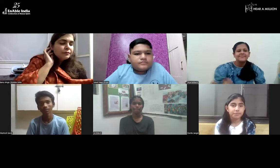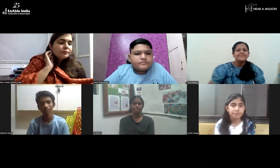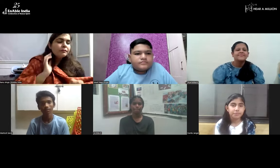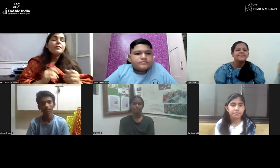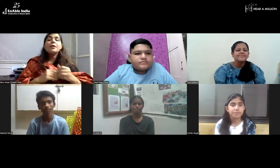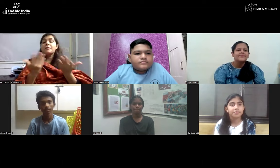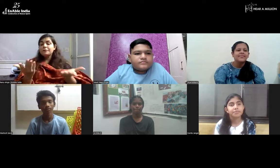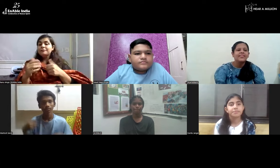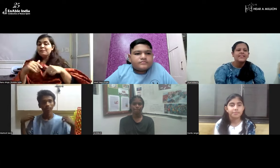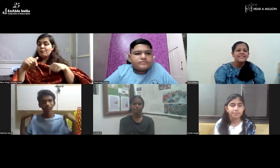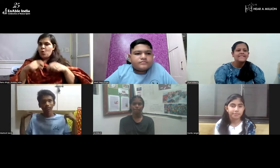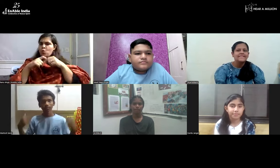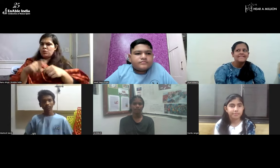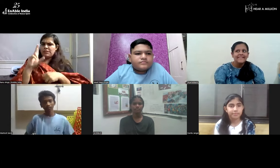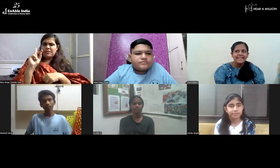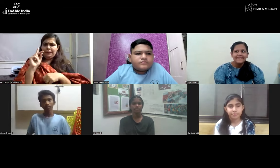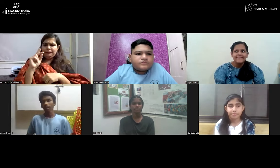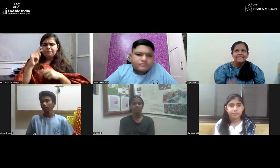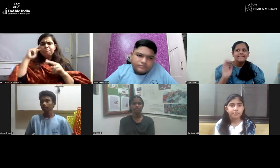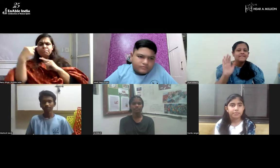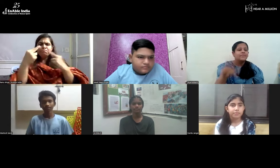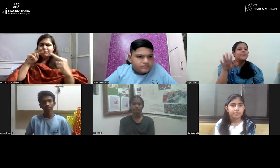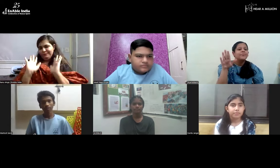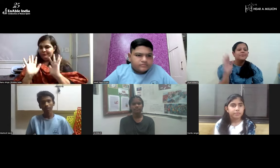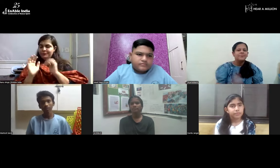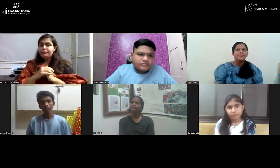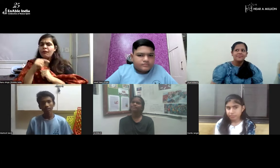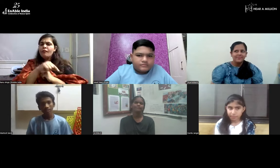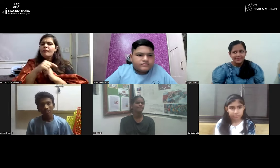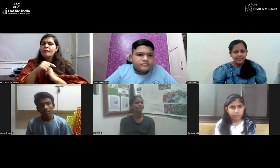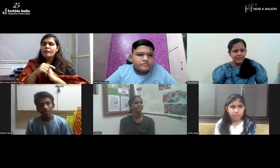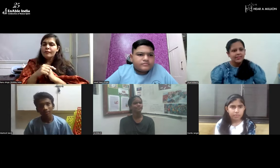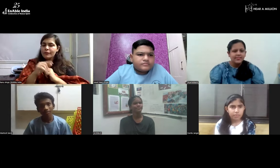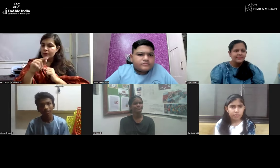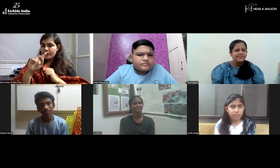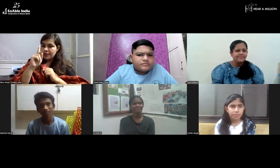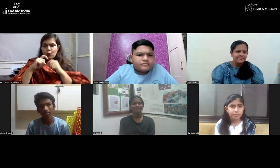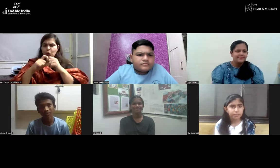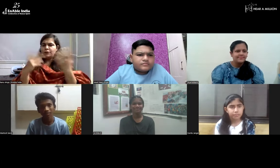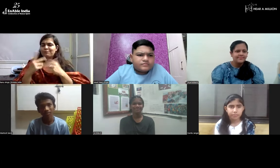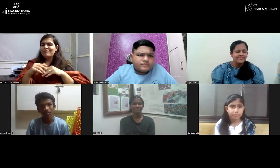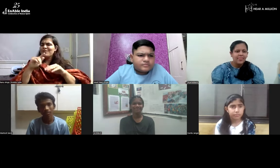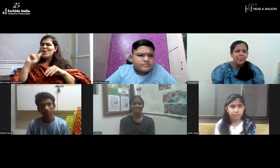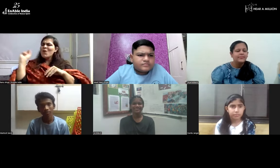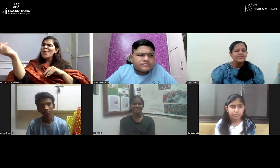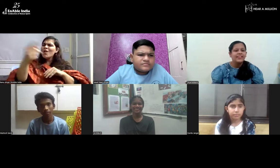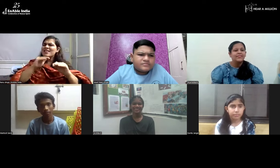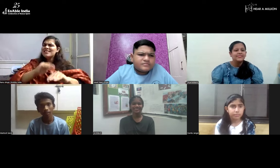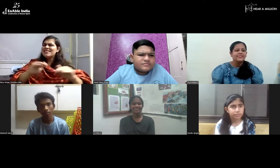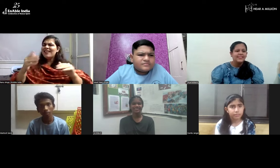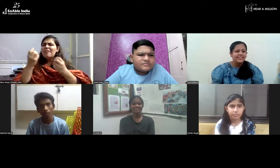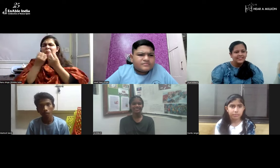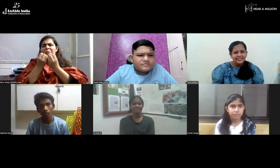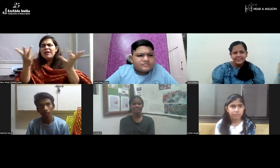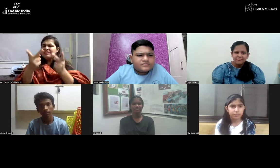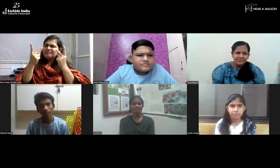now, I'm a student and the teacher calls me and touches here near the hand, then that's a good touch. But if it touches near the chest, then it's a